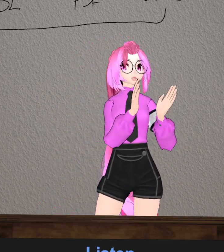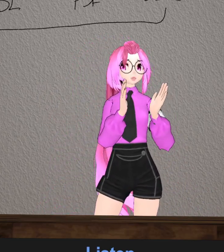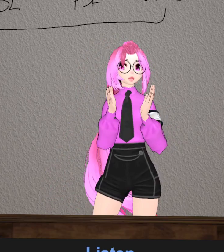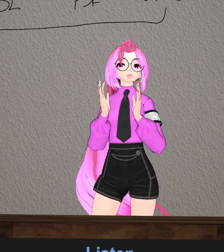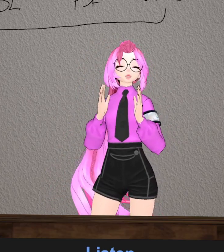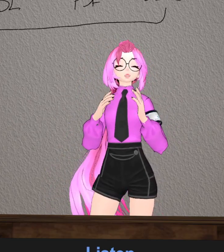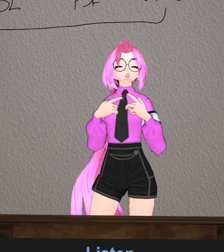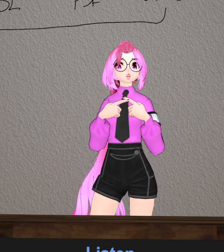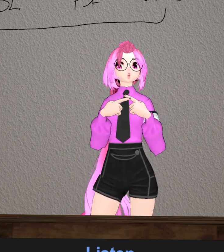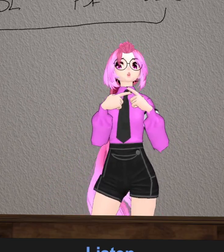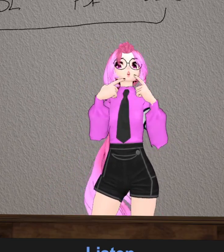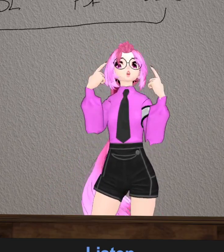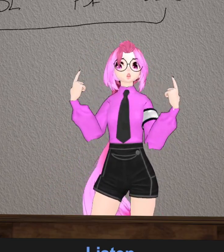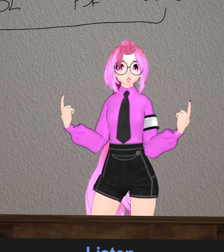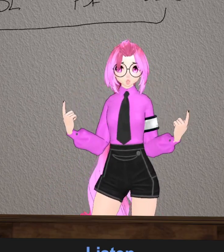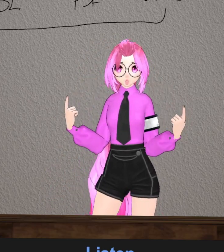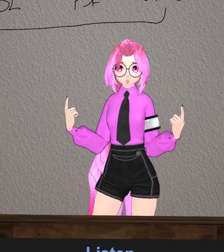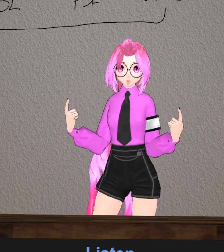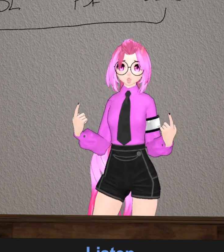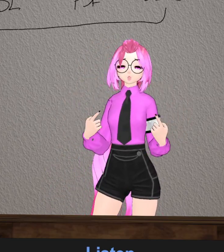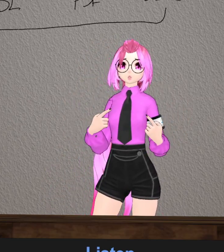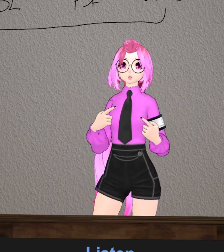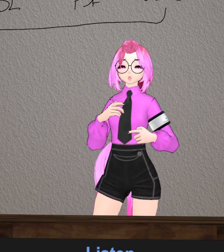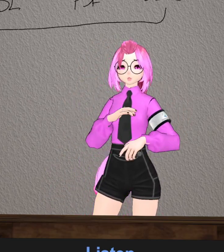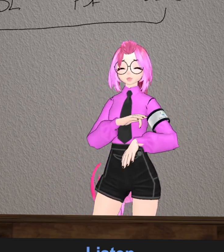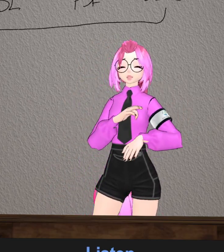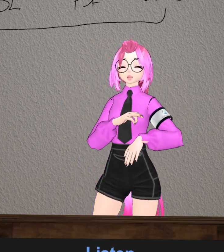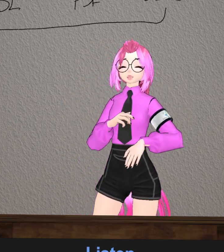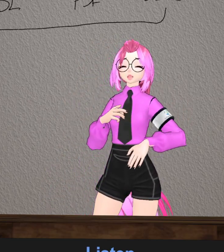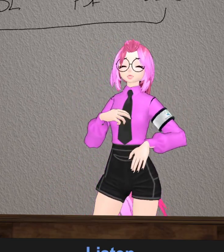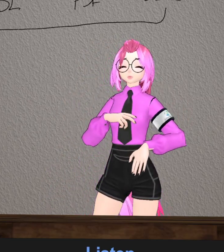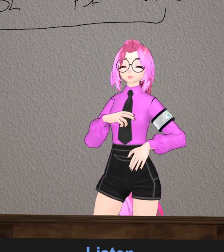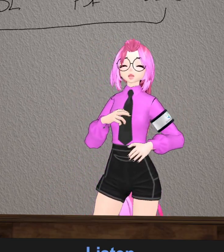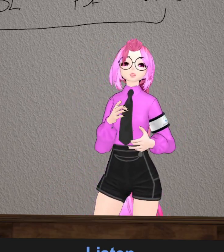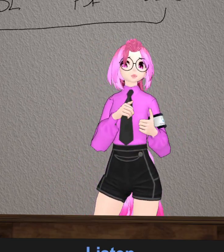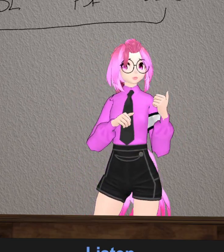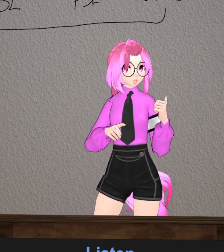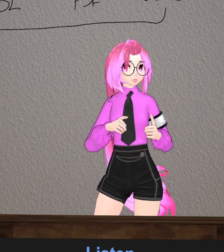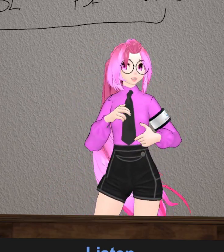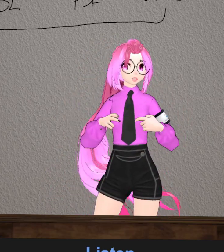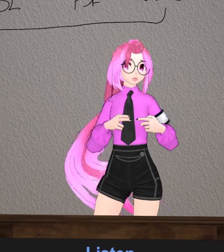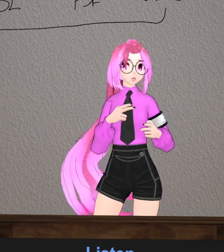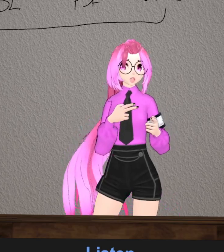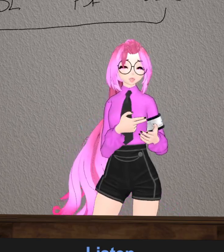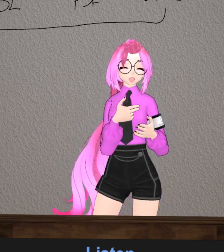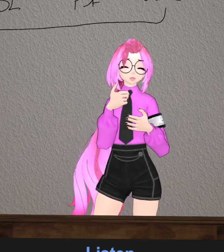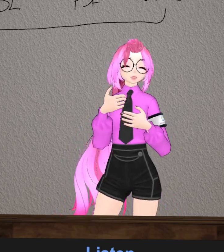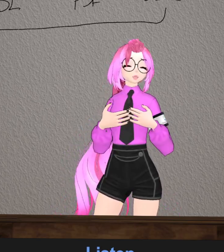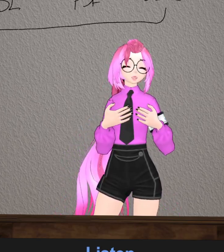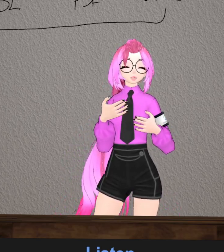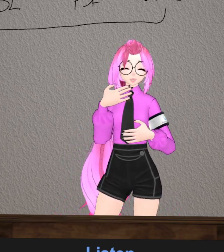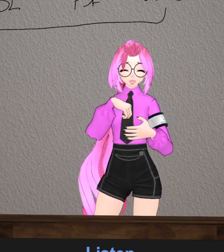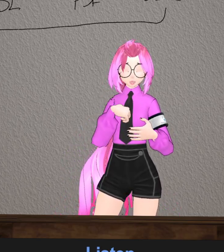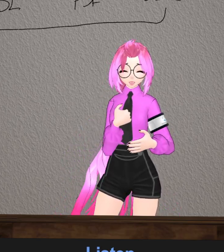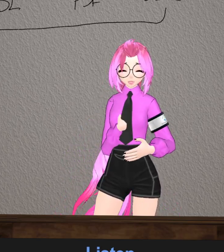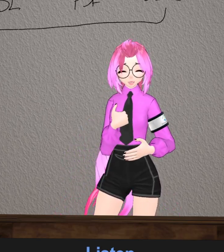grammar structure is completely separate than English. Most people in Helping Hands, including